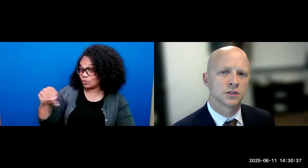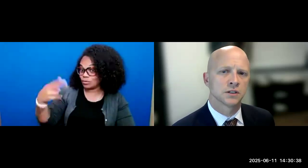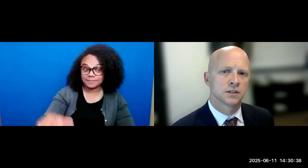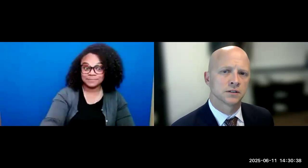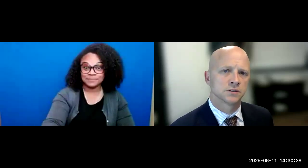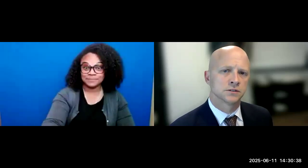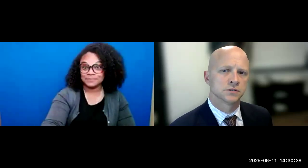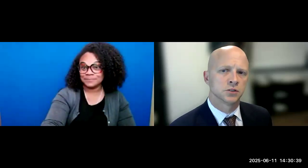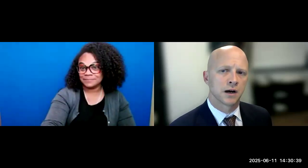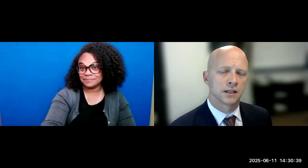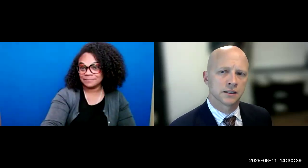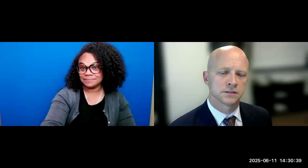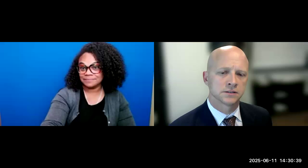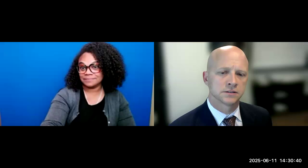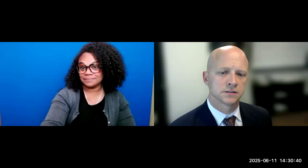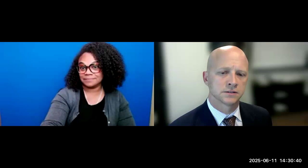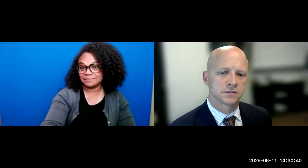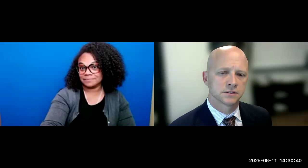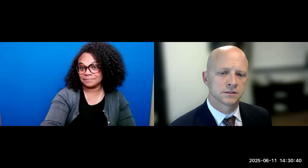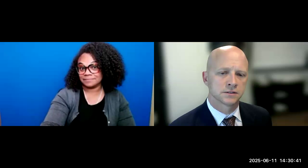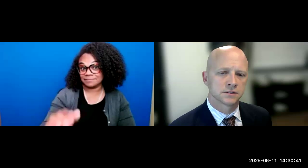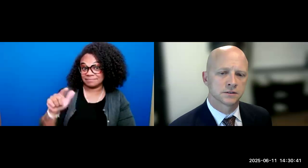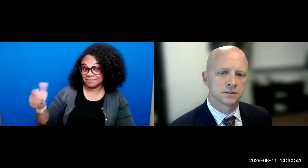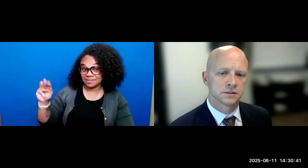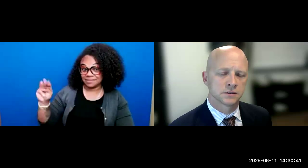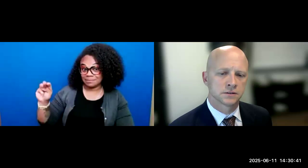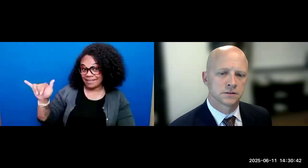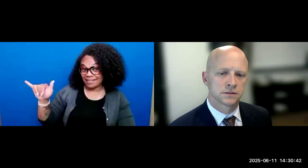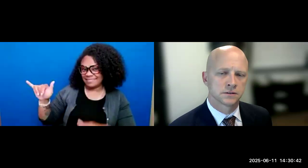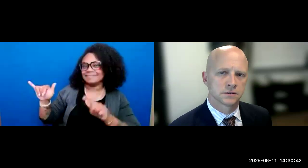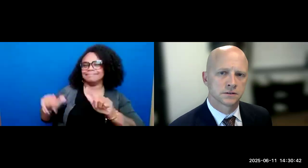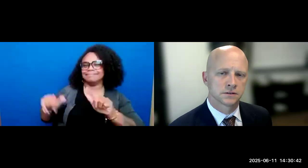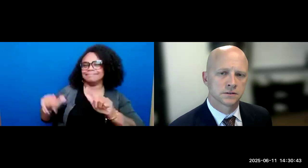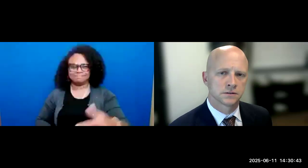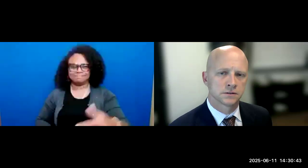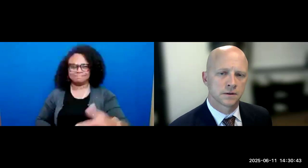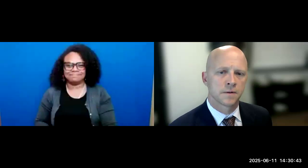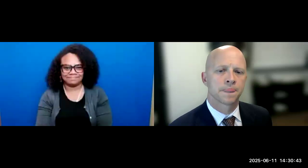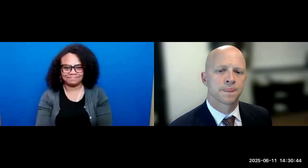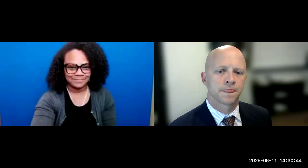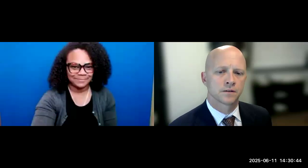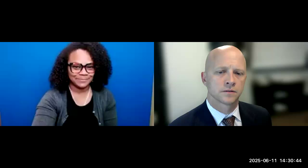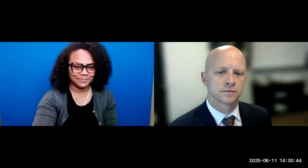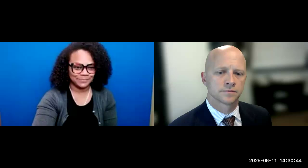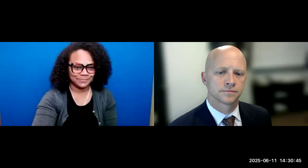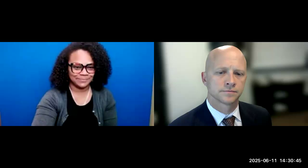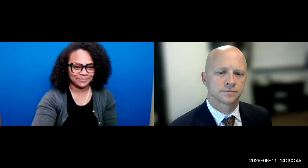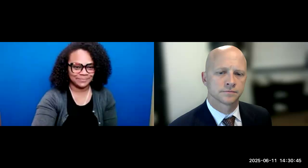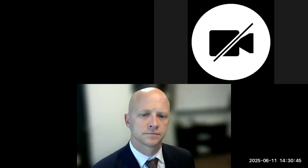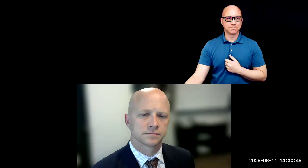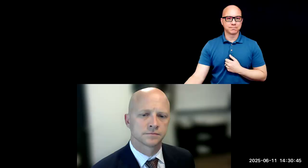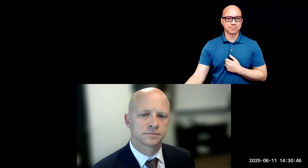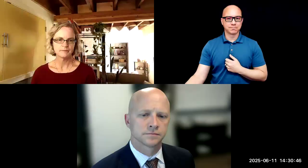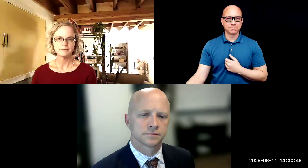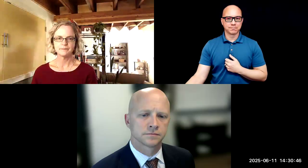off to Molly? So we'll go ahead and turn it over to Molly Sullivan, but we will invite everybody to put